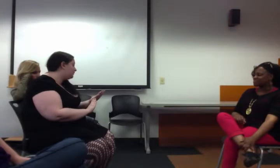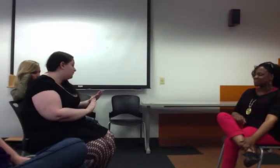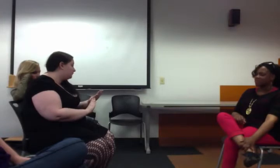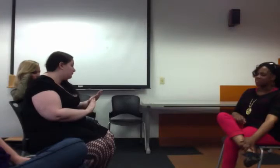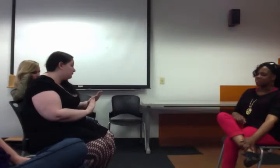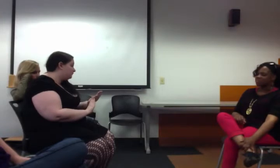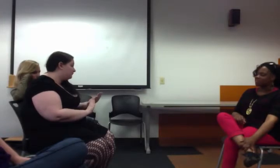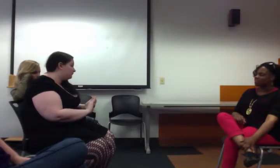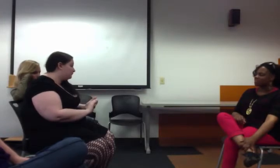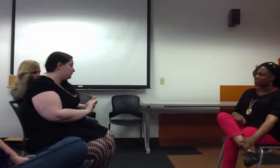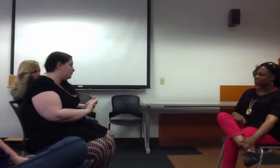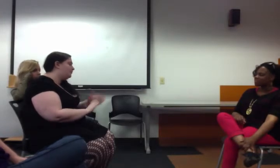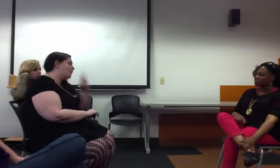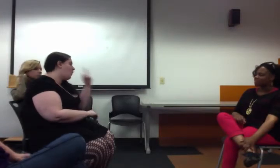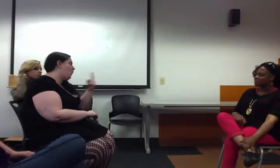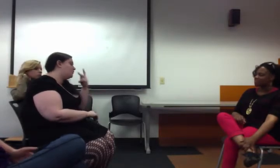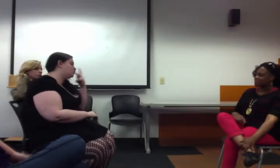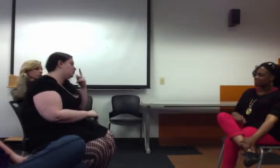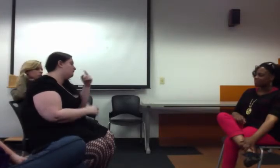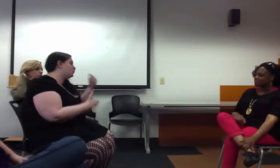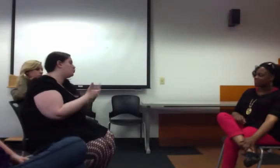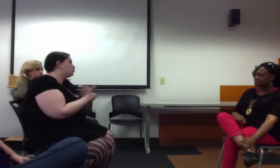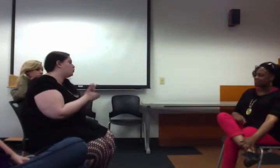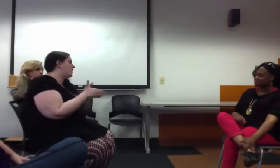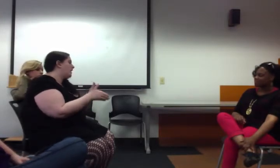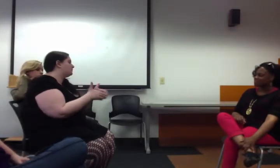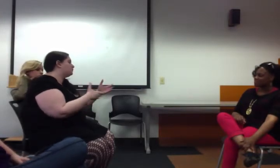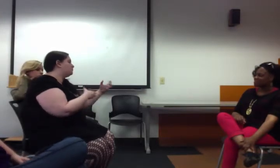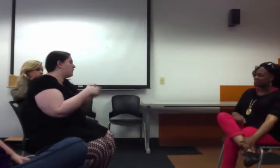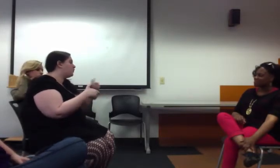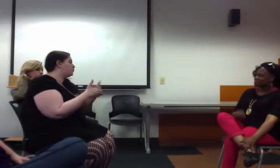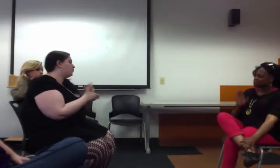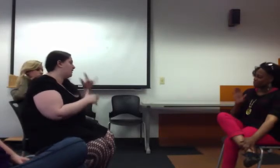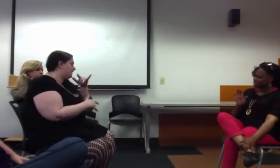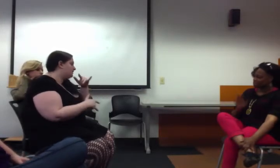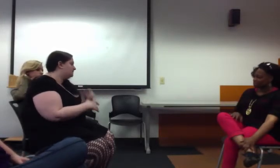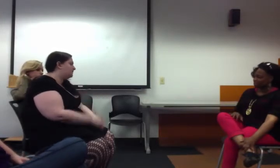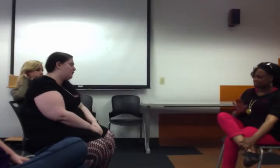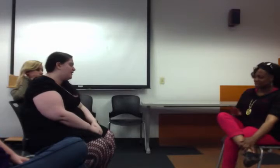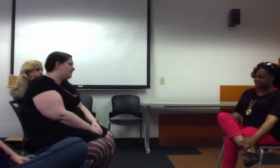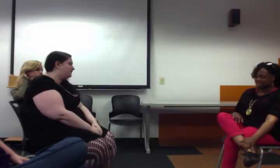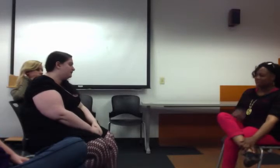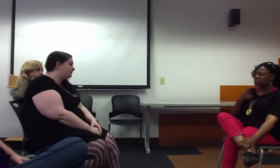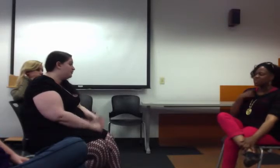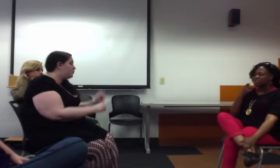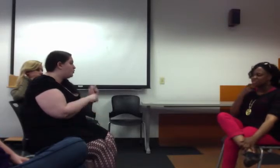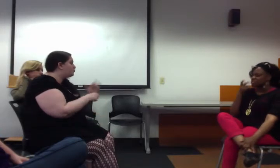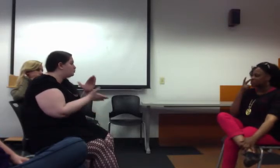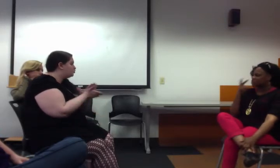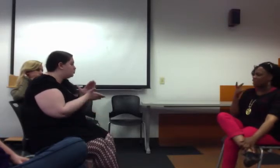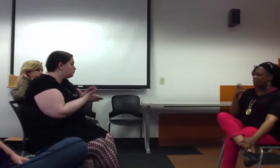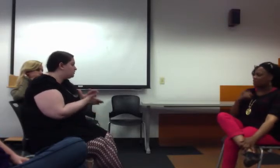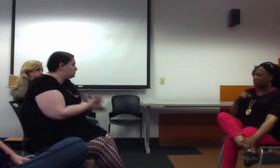always looking for new ways to bring in new kids. They work with a lot of schools.